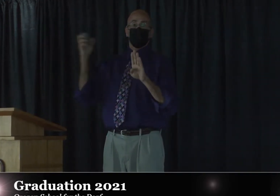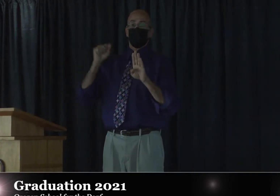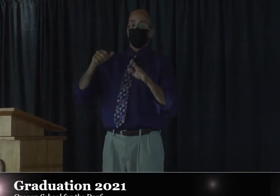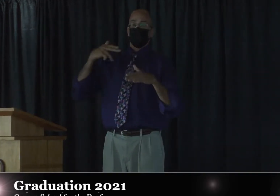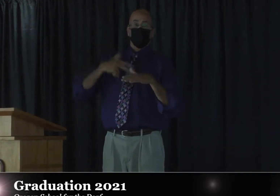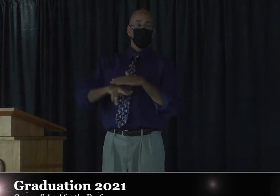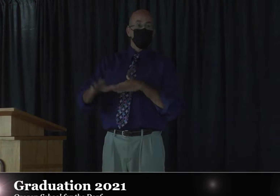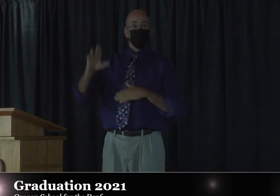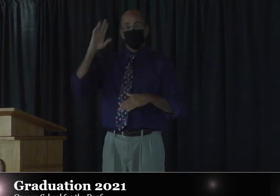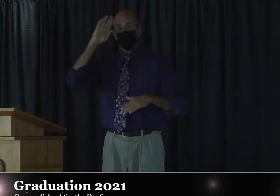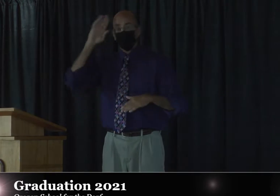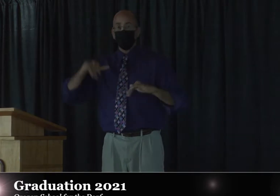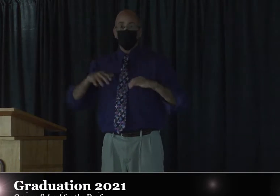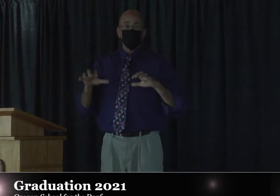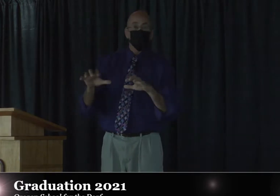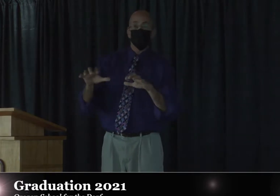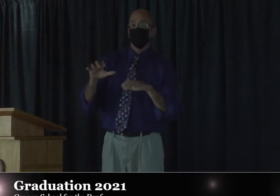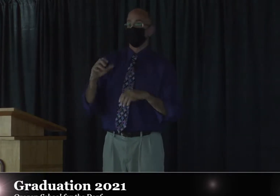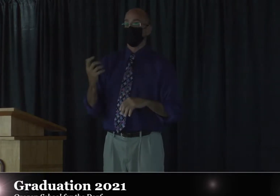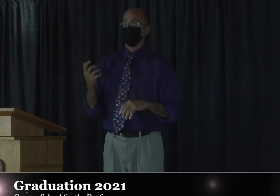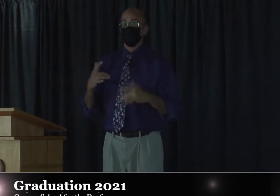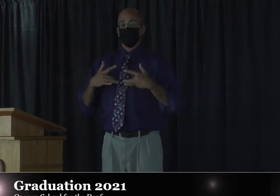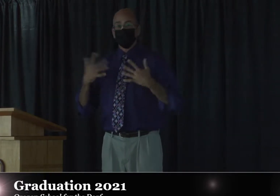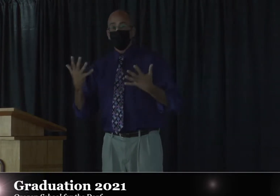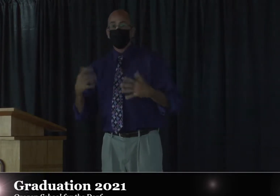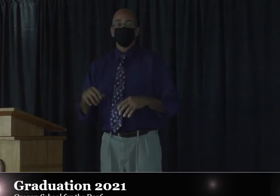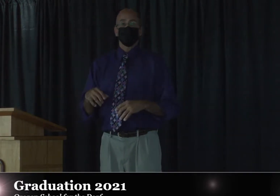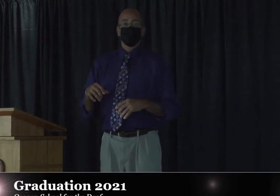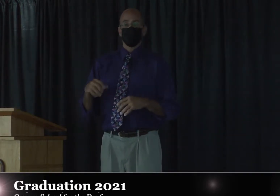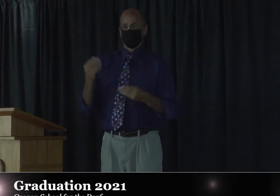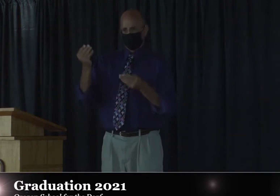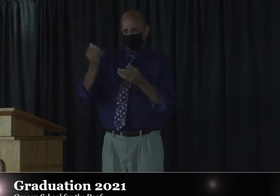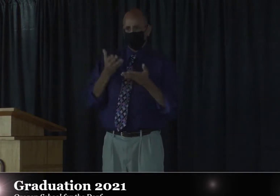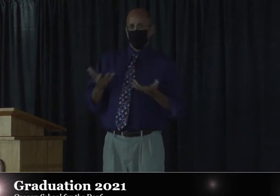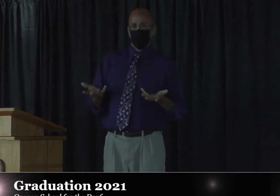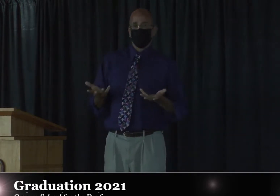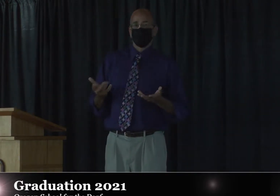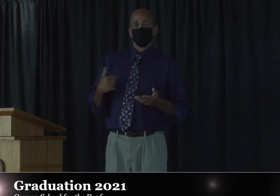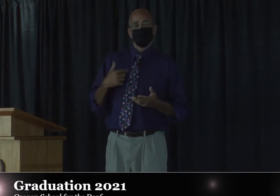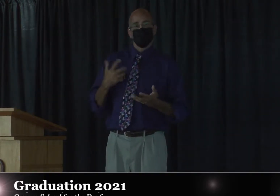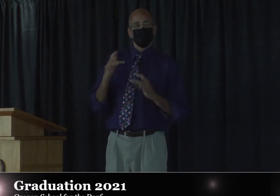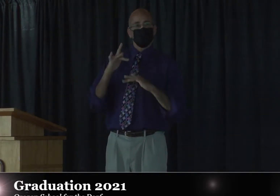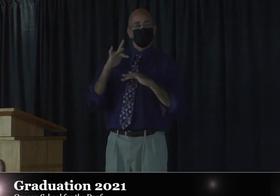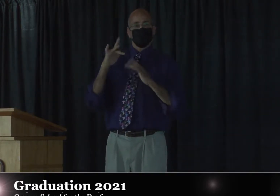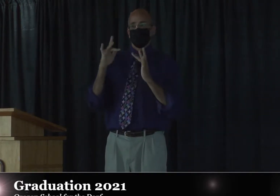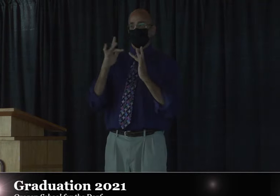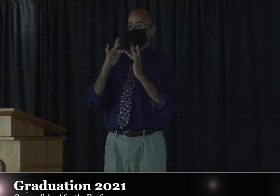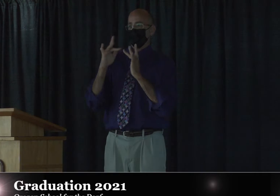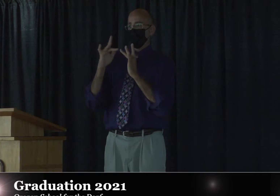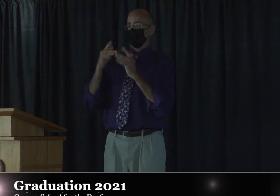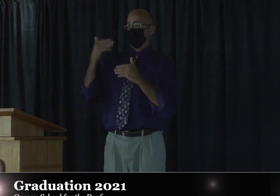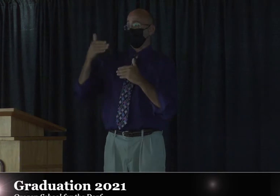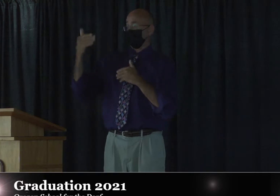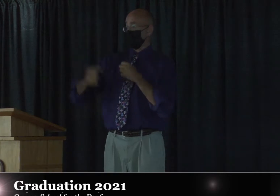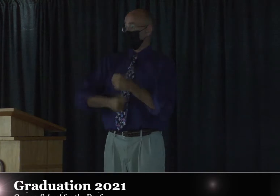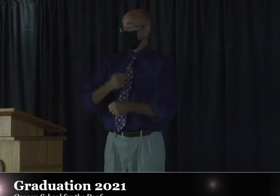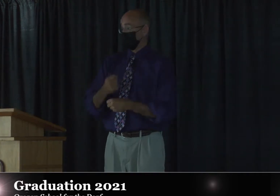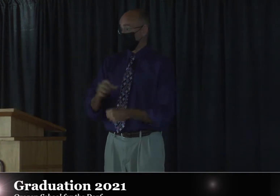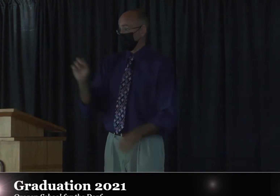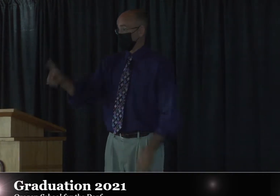too. The door is always open for you. Come say hi, let us know how you're going. Keep in touch, let us know how we can